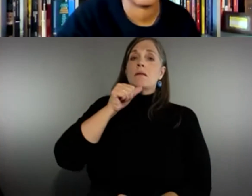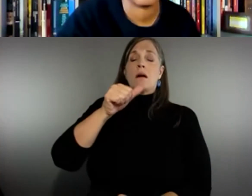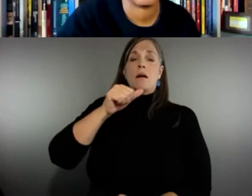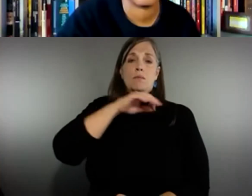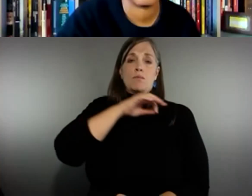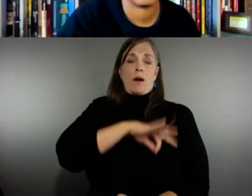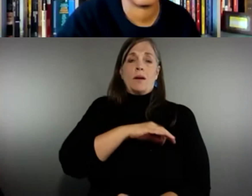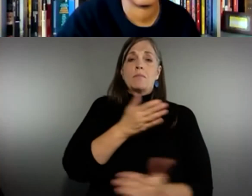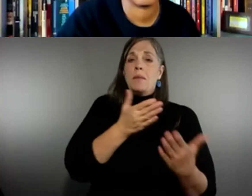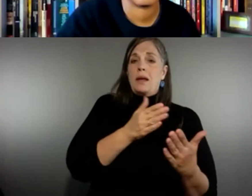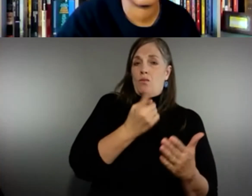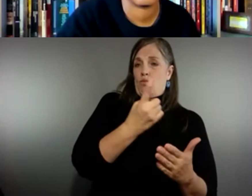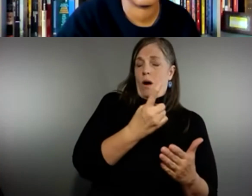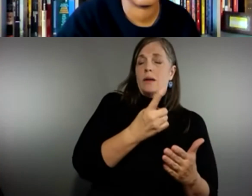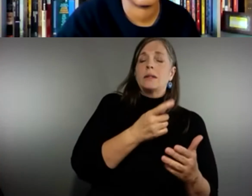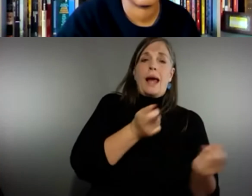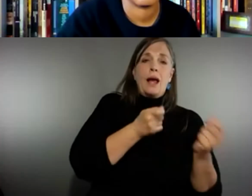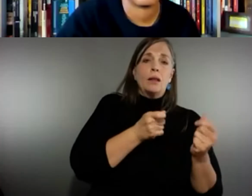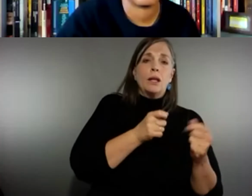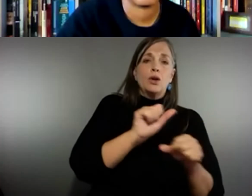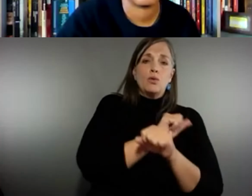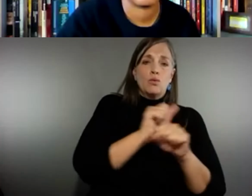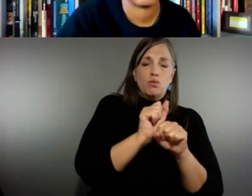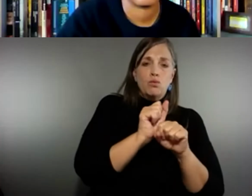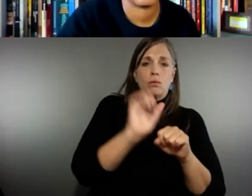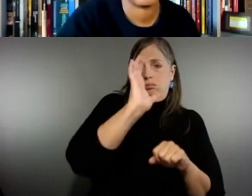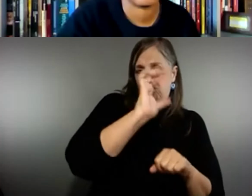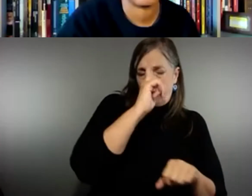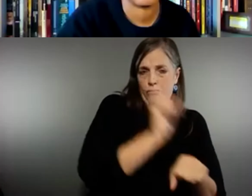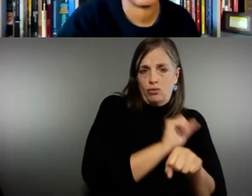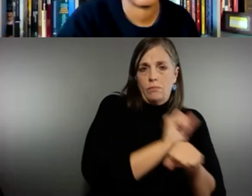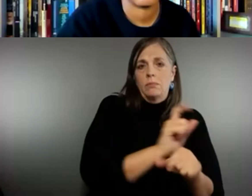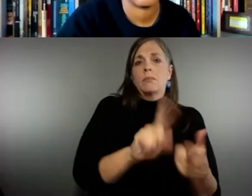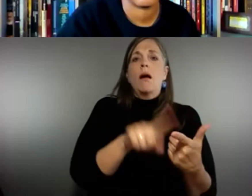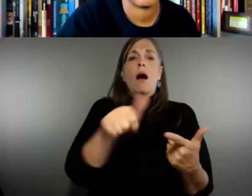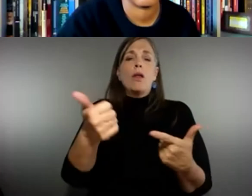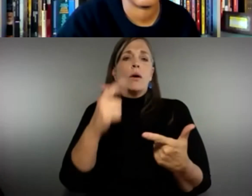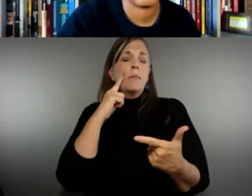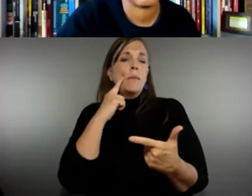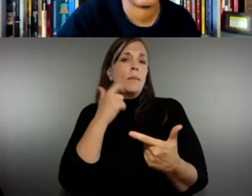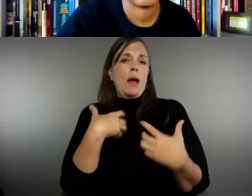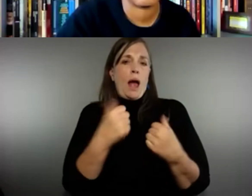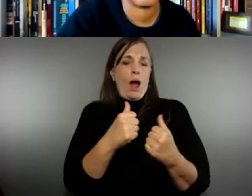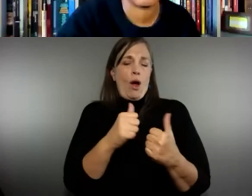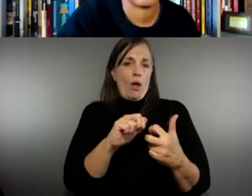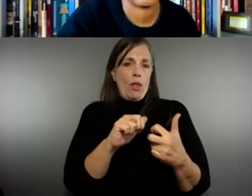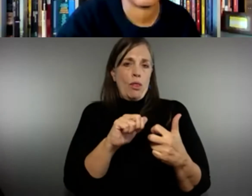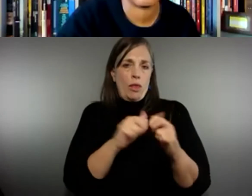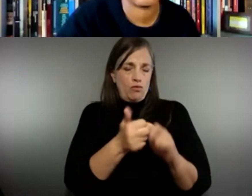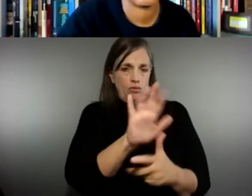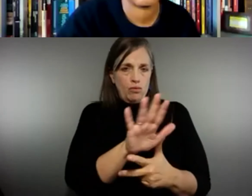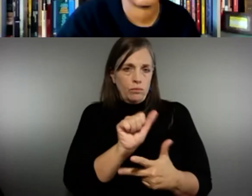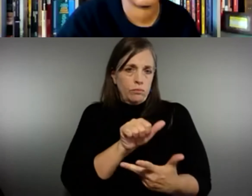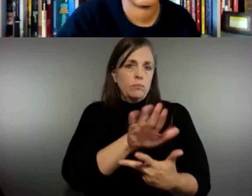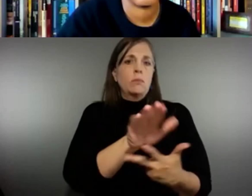another non-profit may be handling the health issues that you want addressed another non-profit must maybe handling a housing